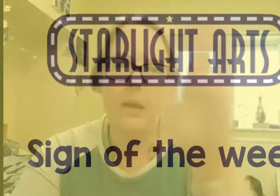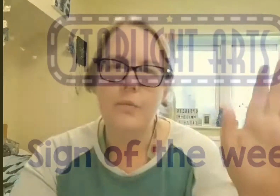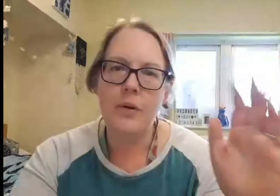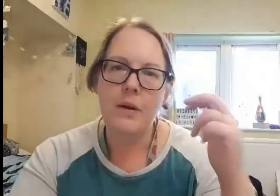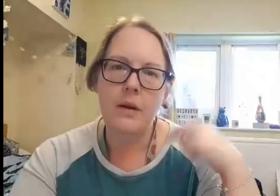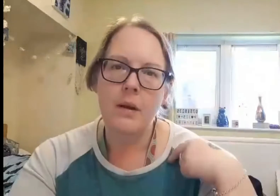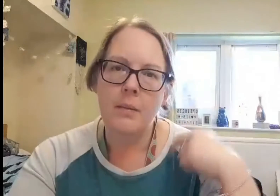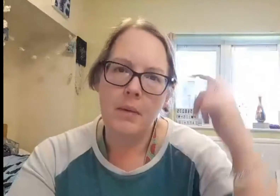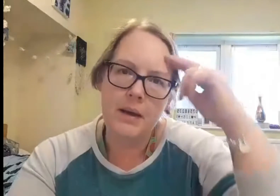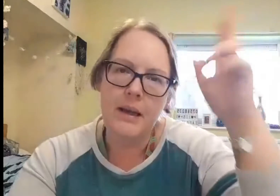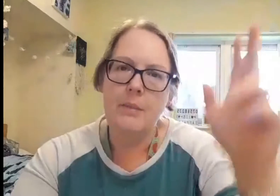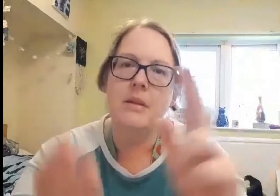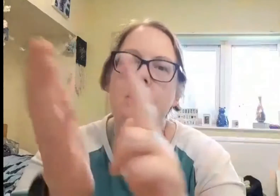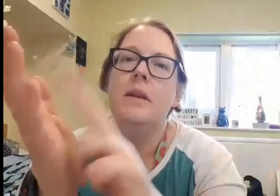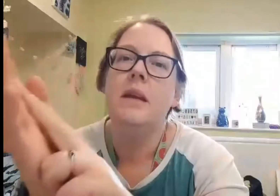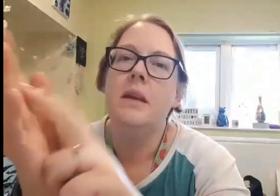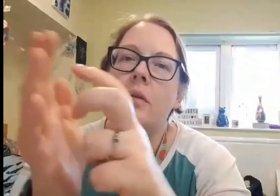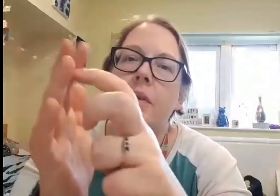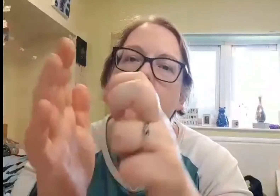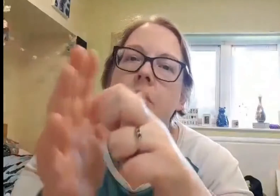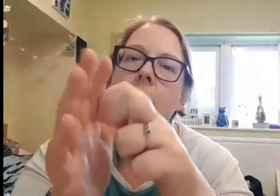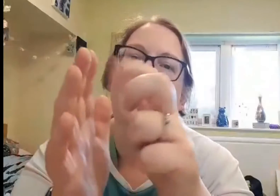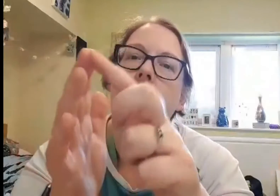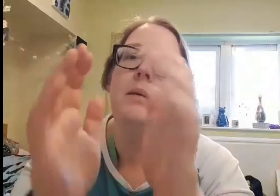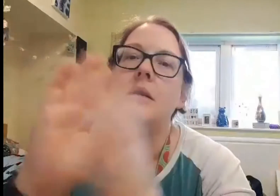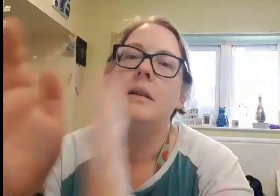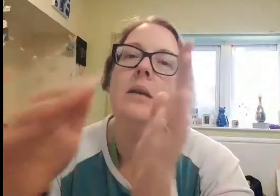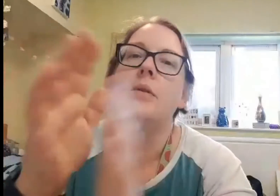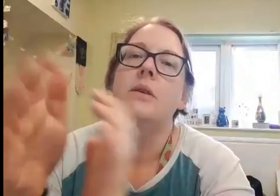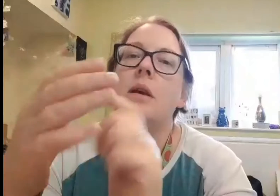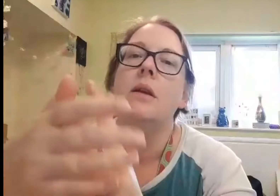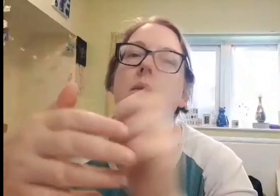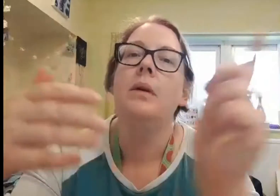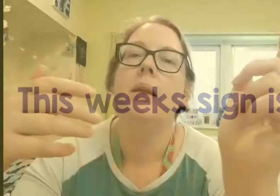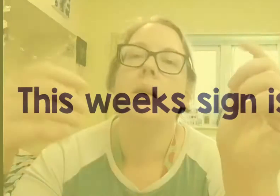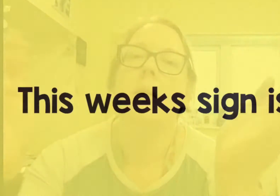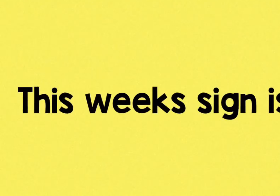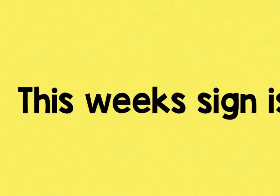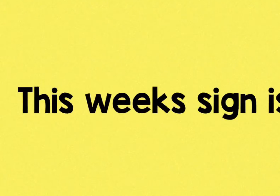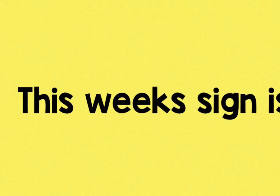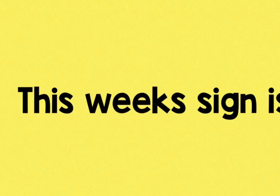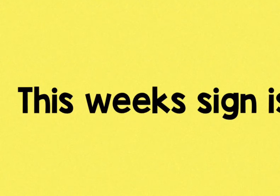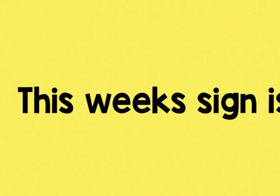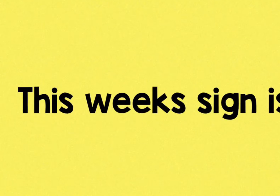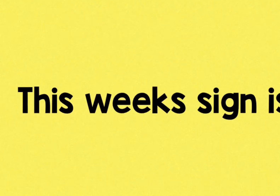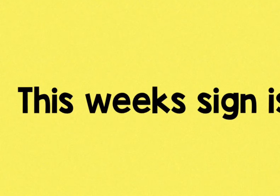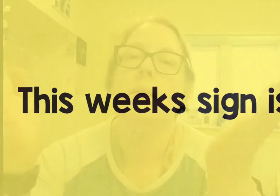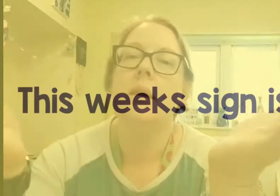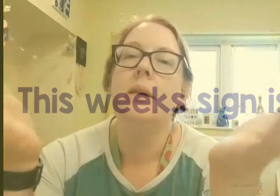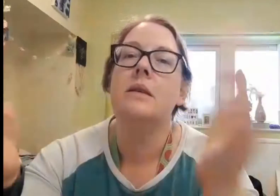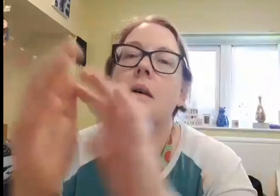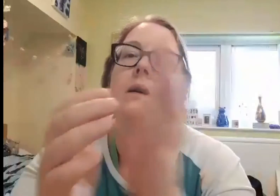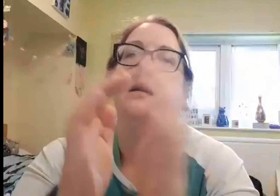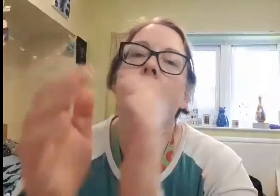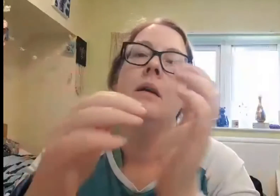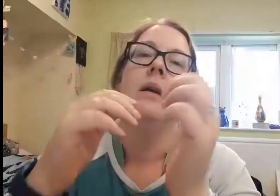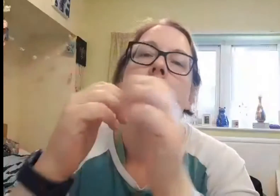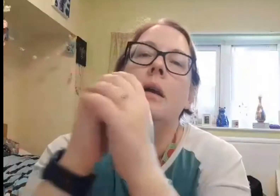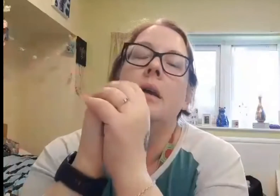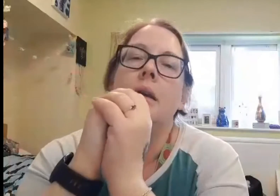Hello everyone, my name is Vicky or Victoria and I'm here today with a sign of the week. Today's sign is